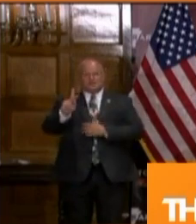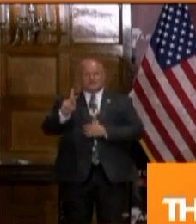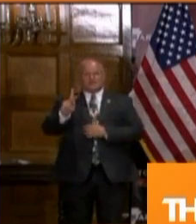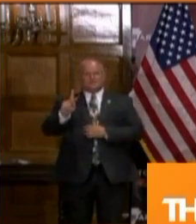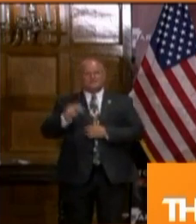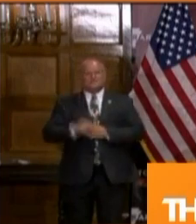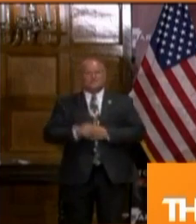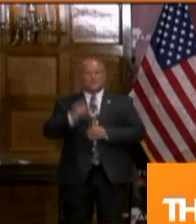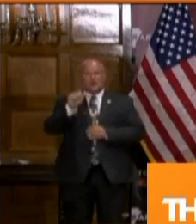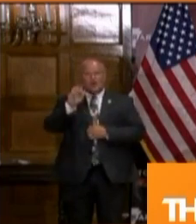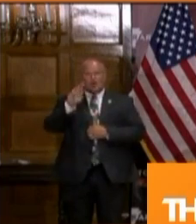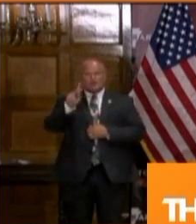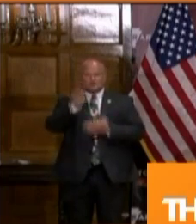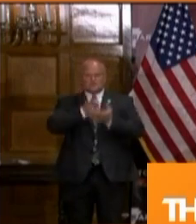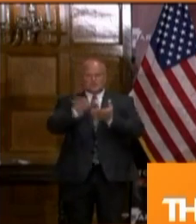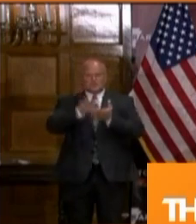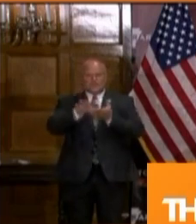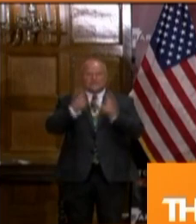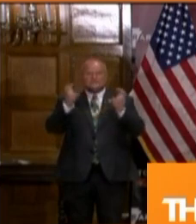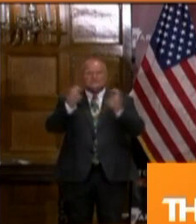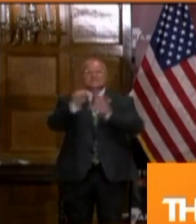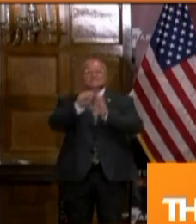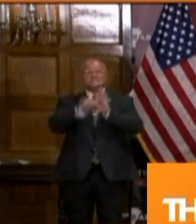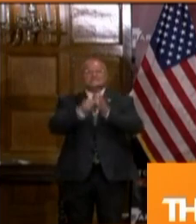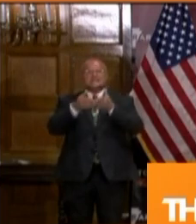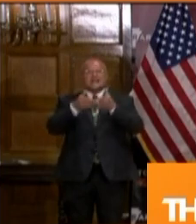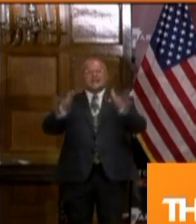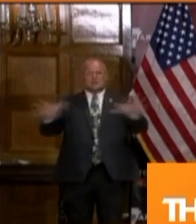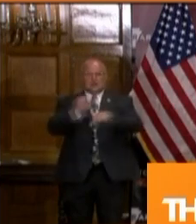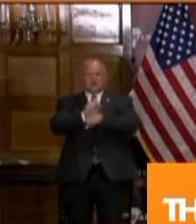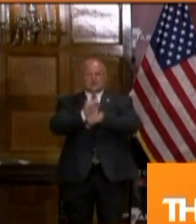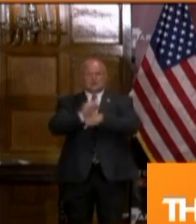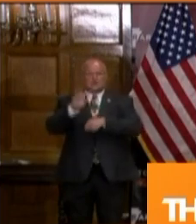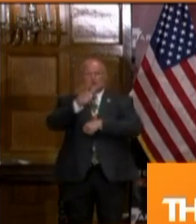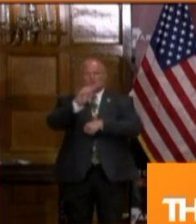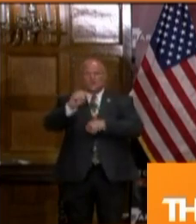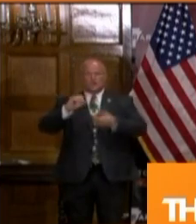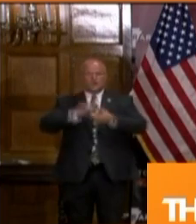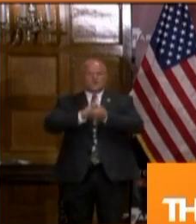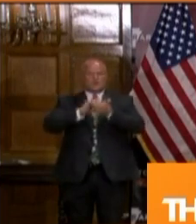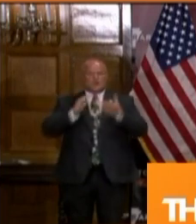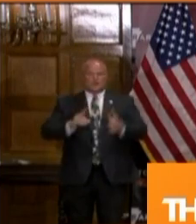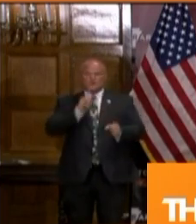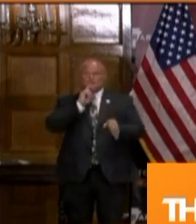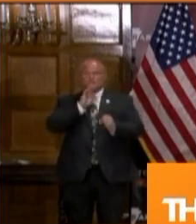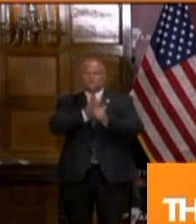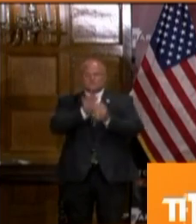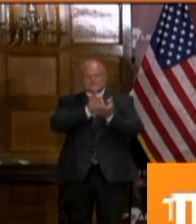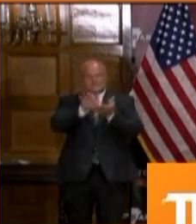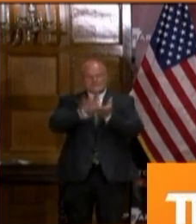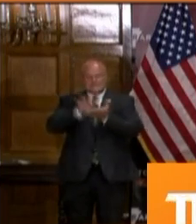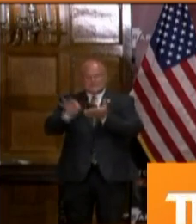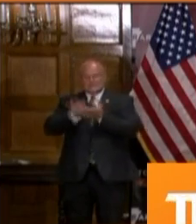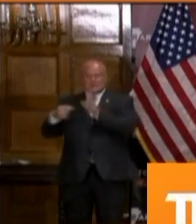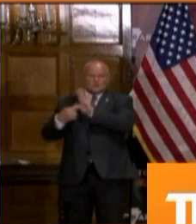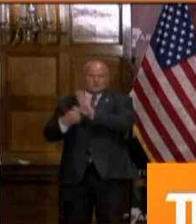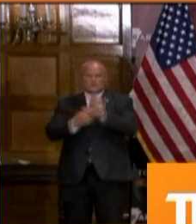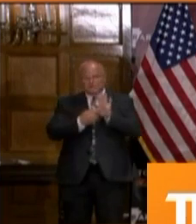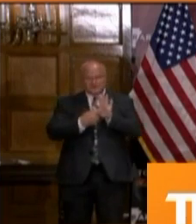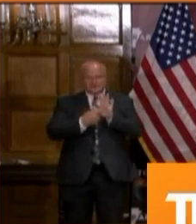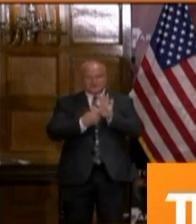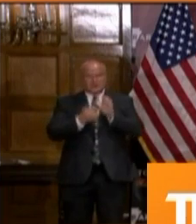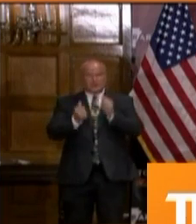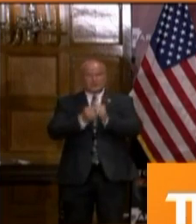census. Arkansas Counts is a statewide coalition of over 40 partners committed to ensuring an accurate and representative